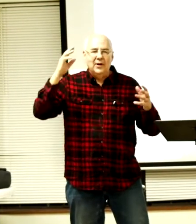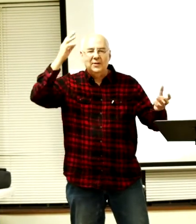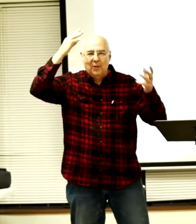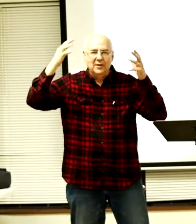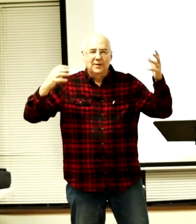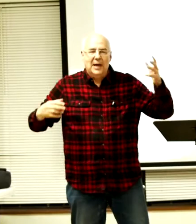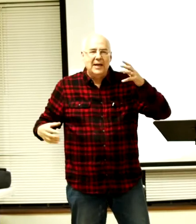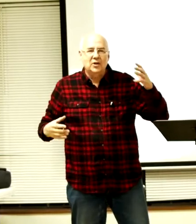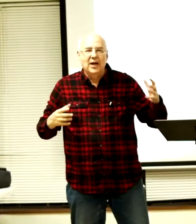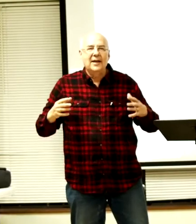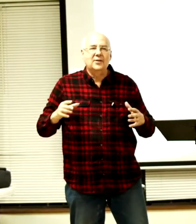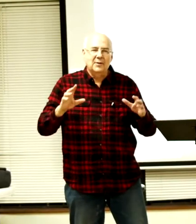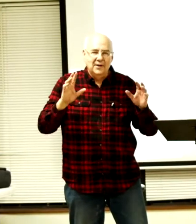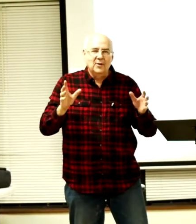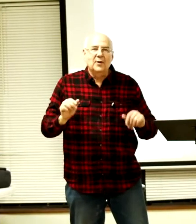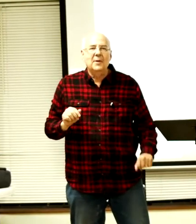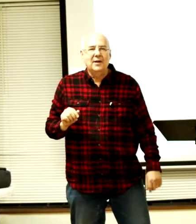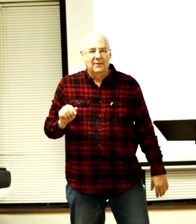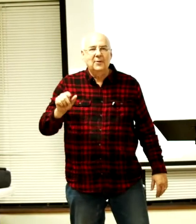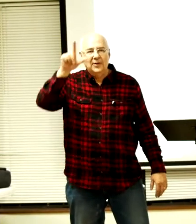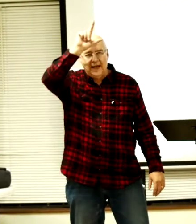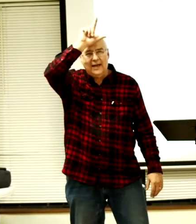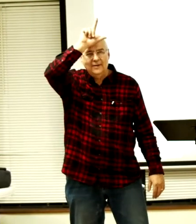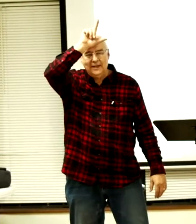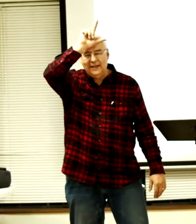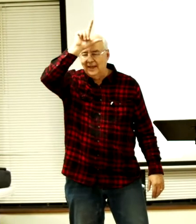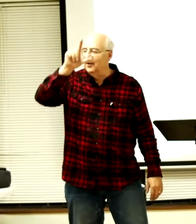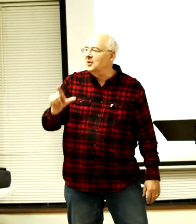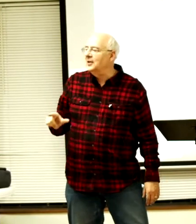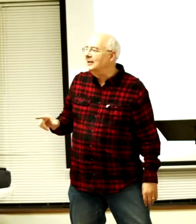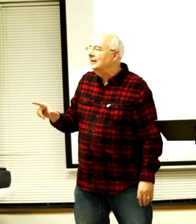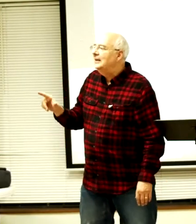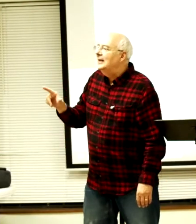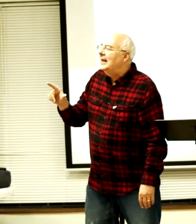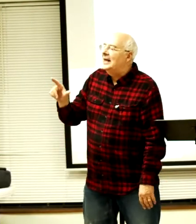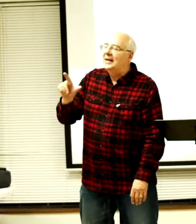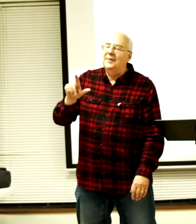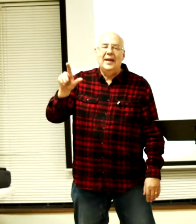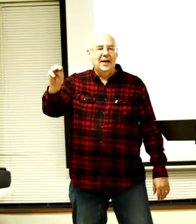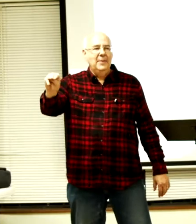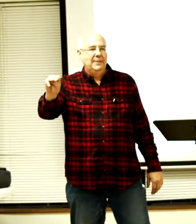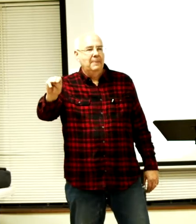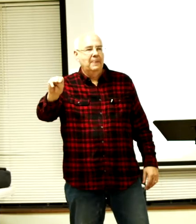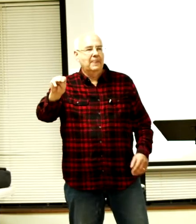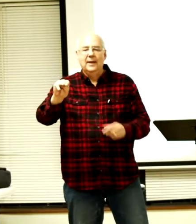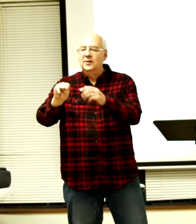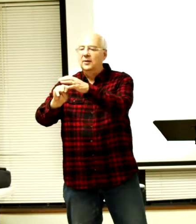various parts of the body signing. So you do want to be careful with that. Okay. Loser. M is the